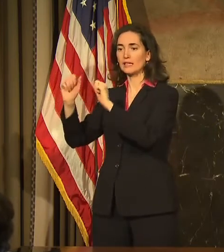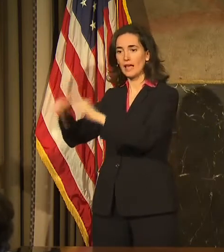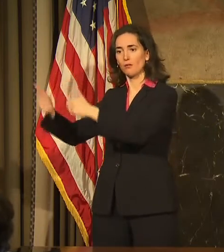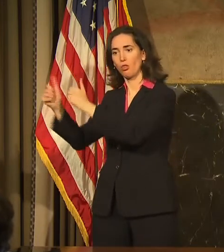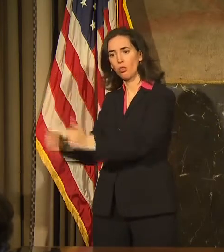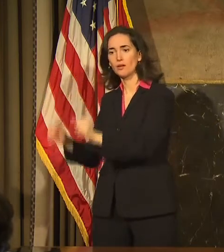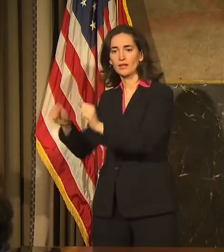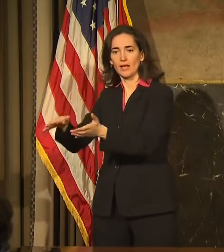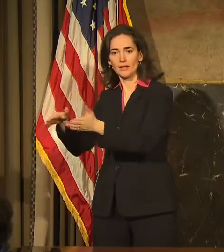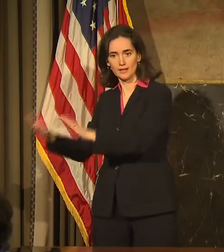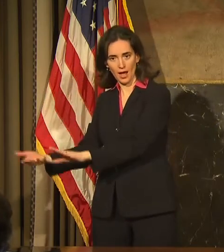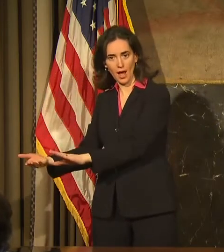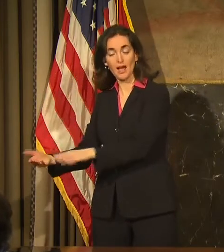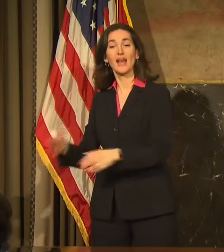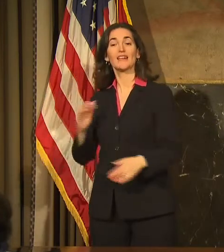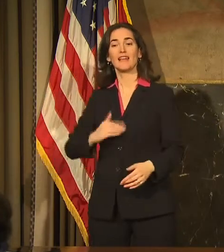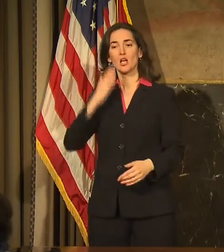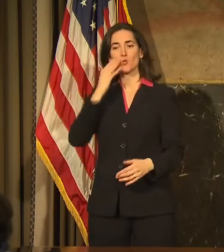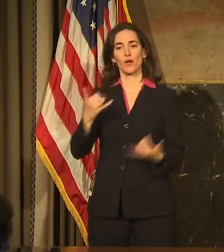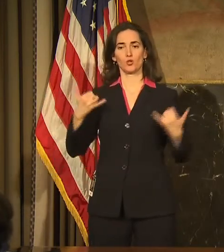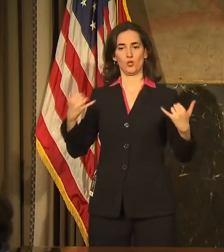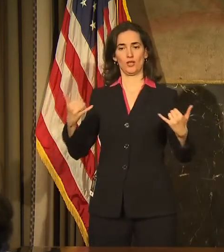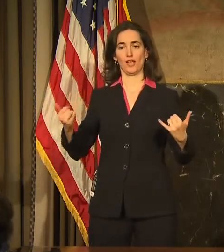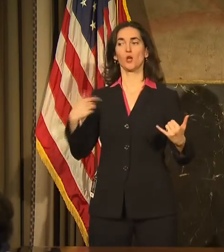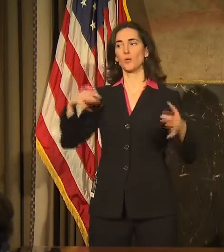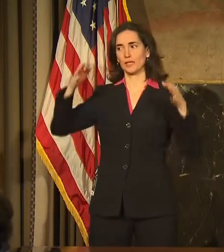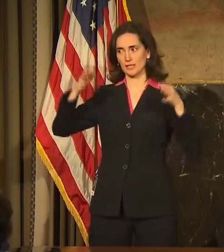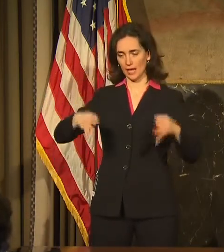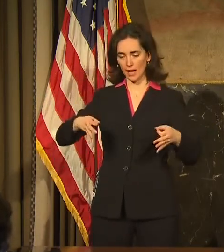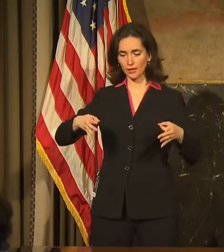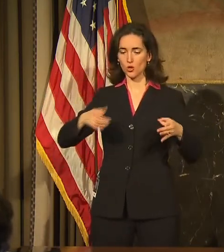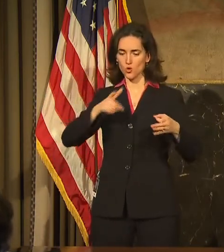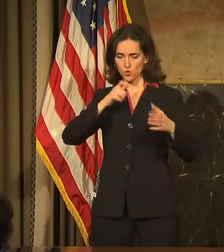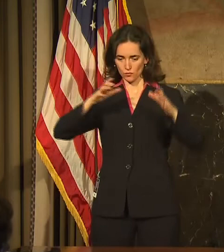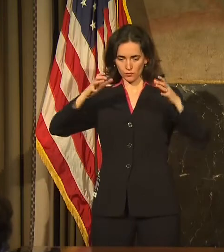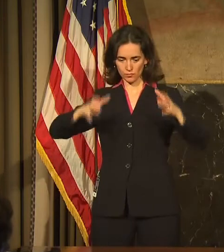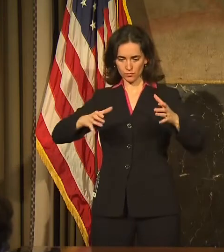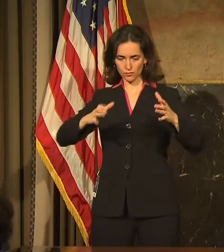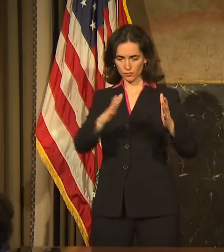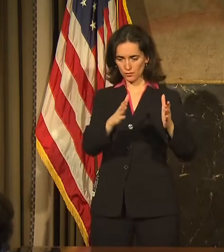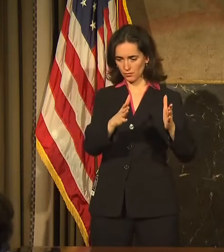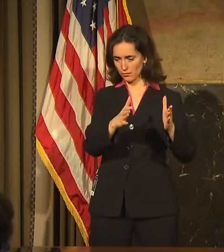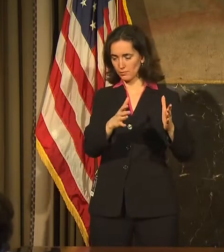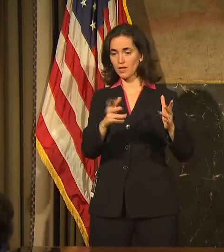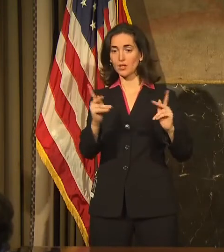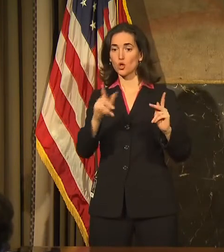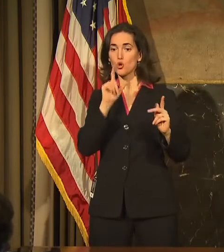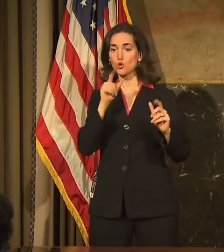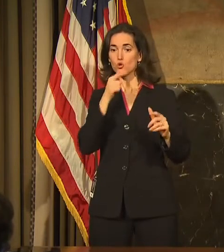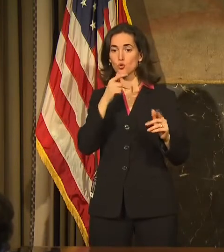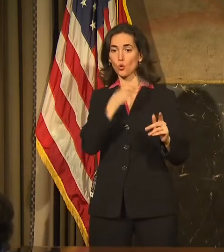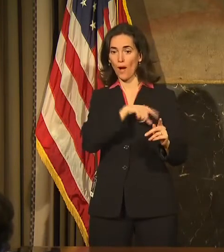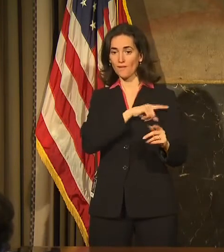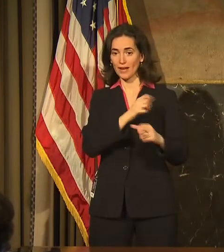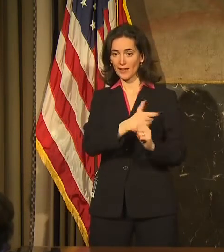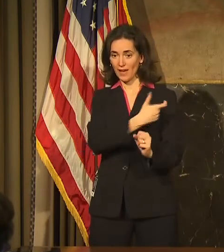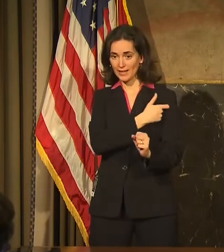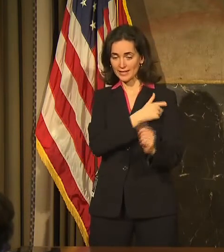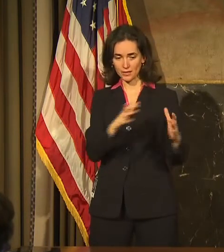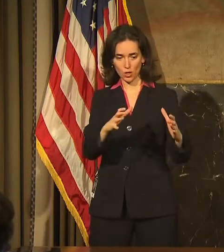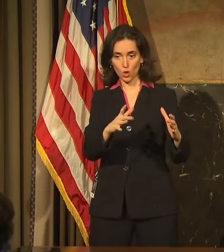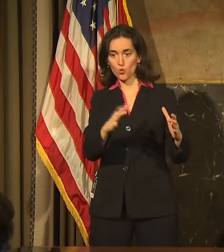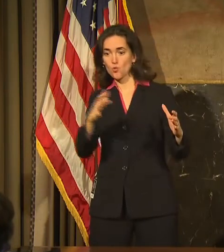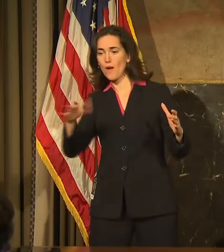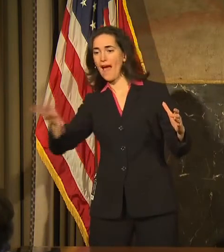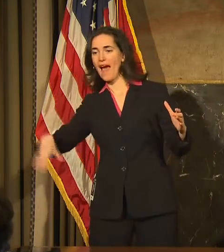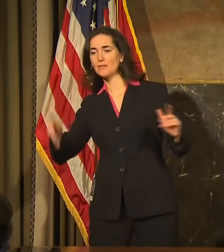part of what informed today's decision to extend it to those age groups who do have one or more of those underlying conditions.